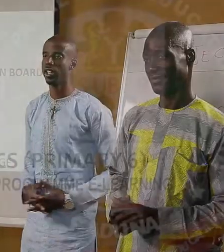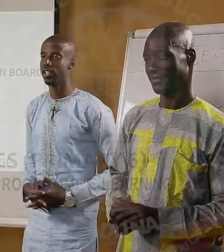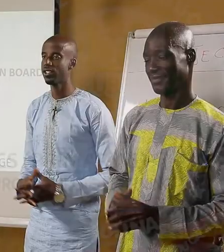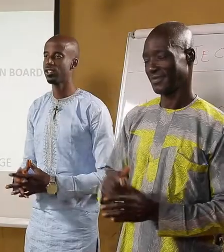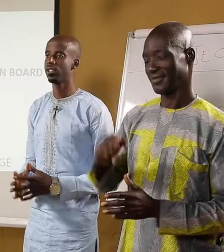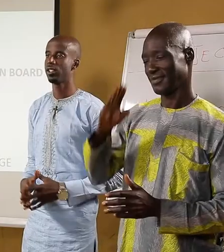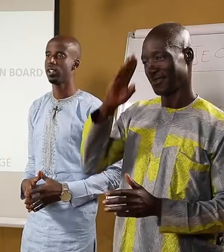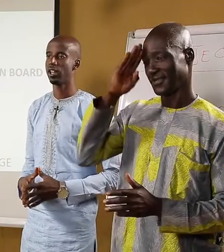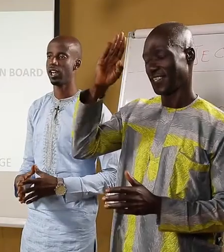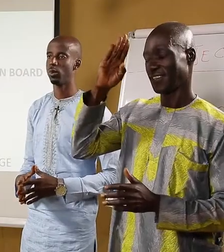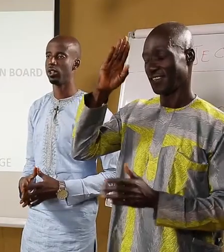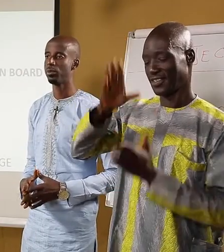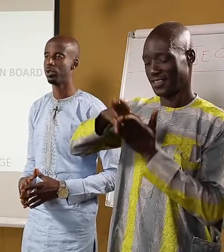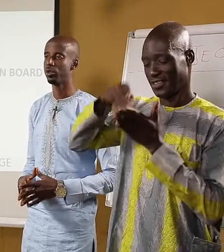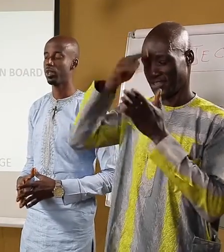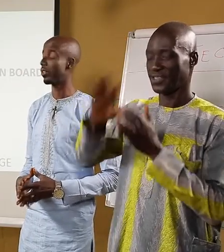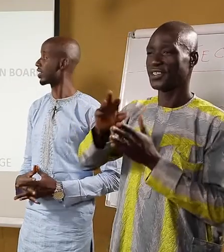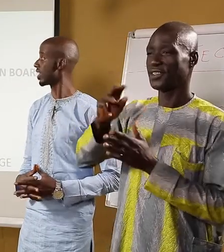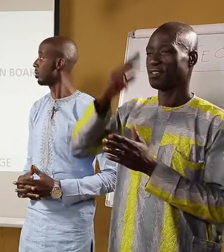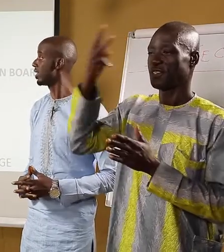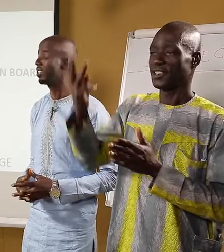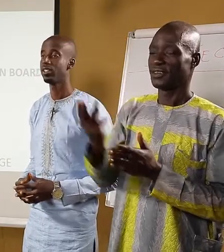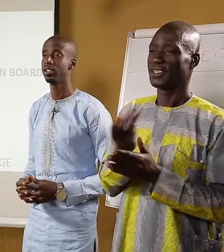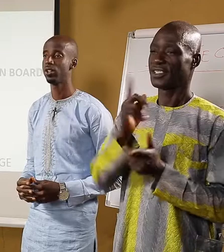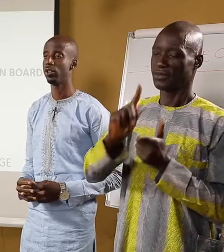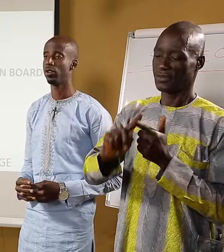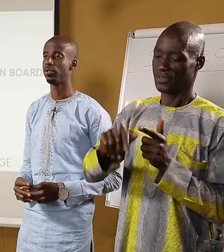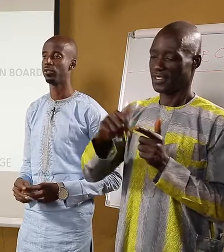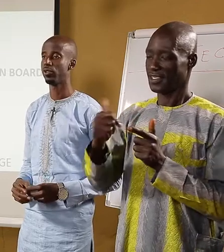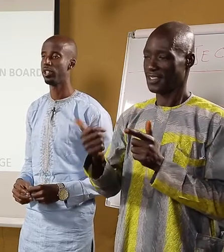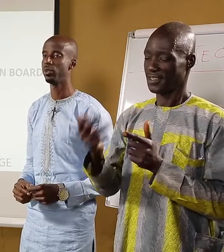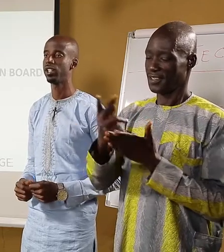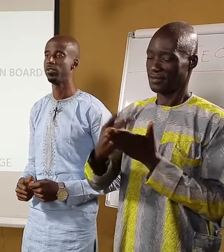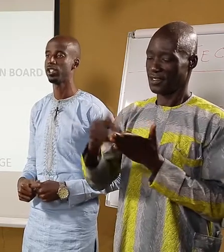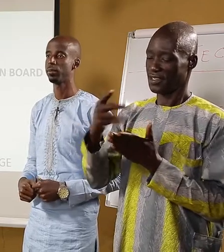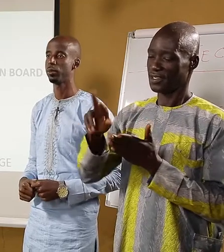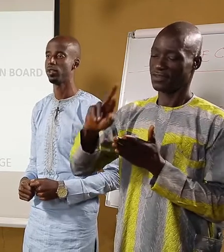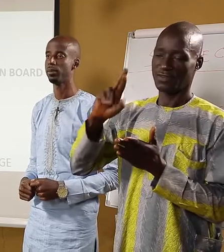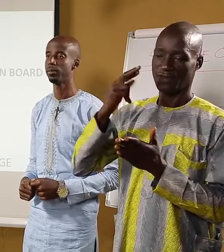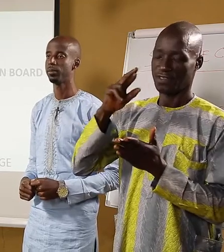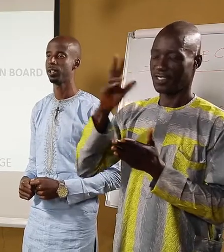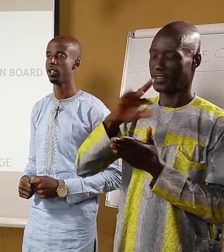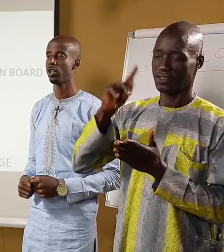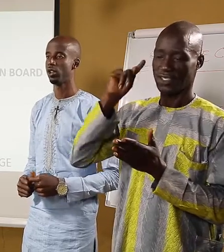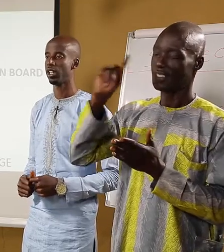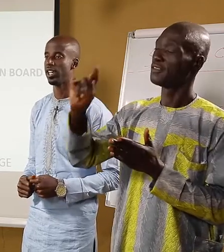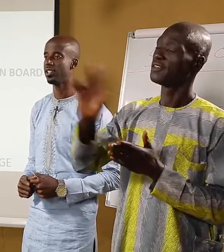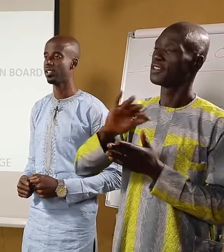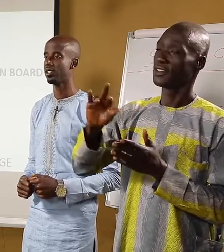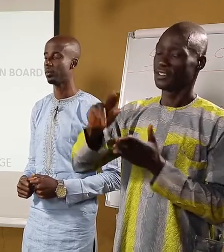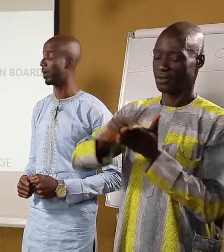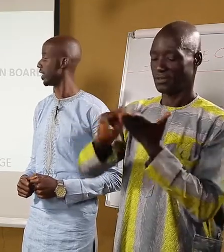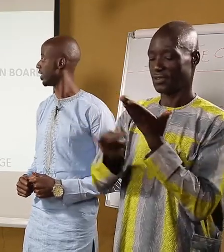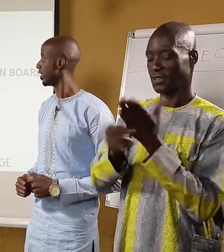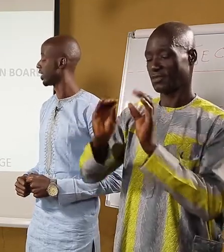Hello learners, I welcome you to another segment of radio television program